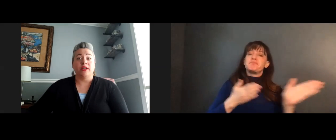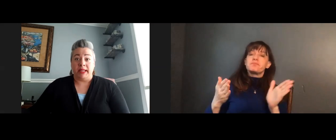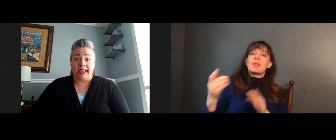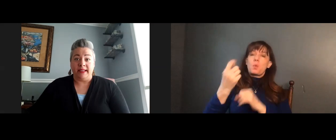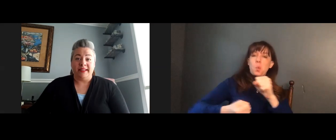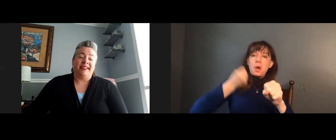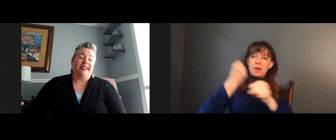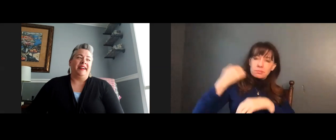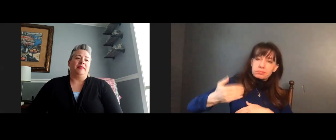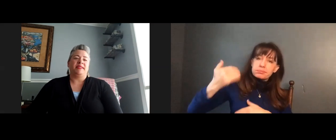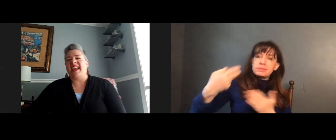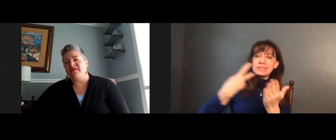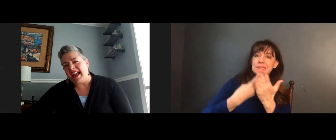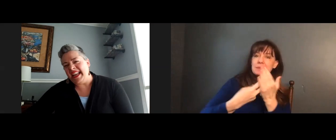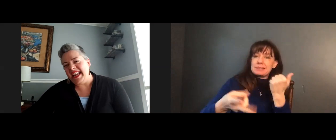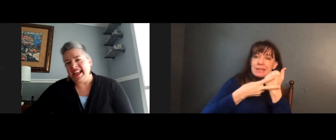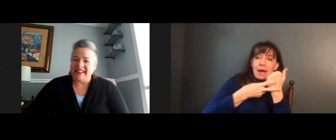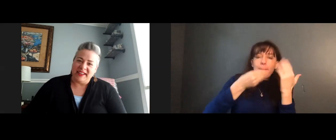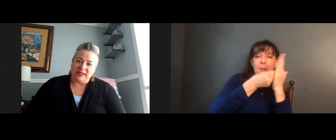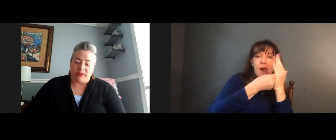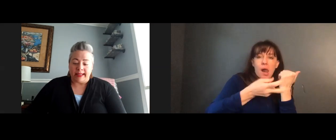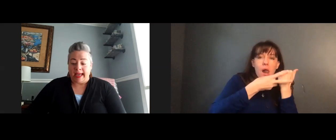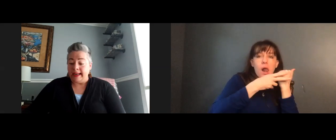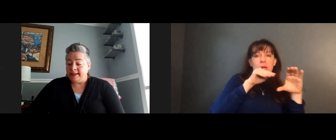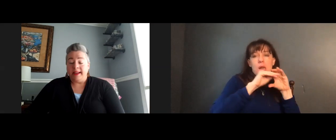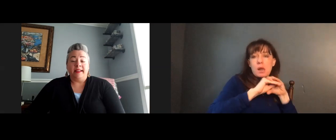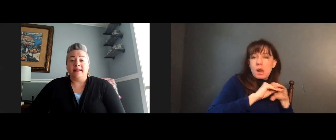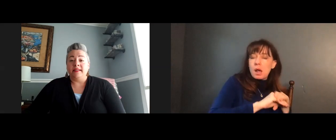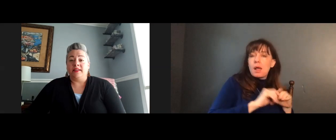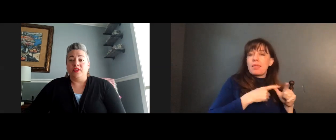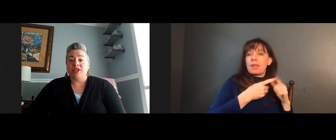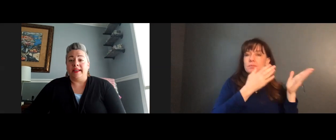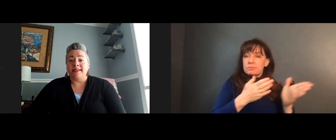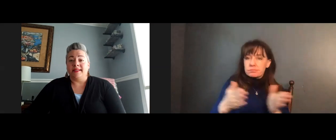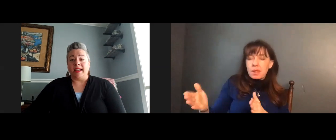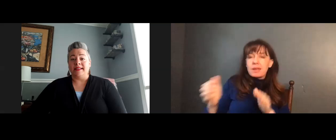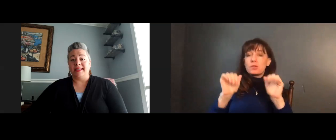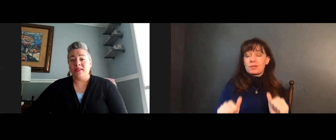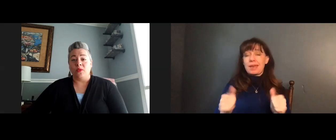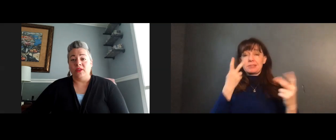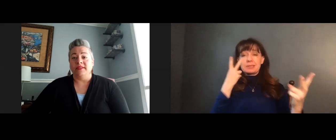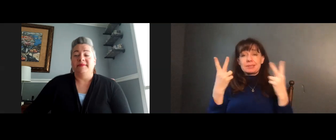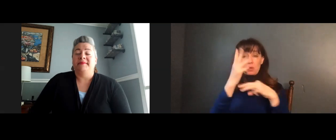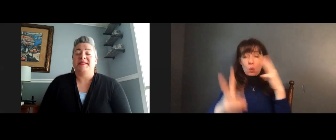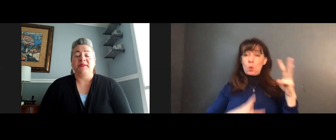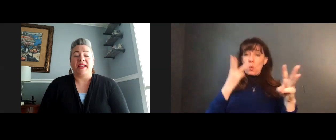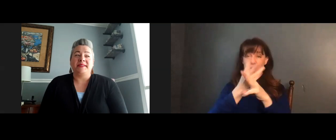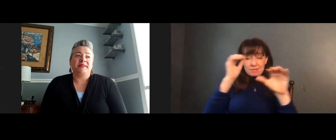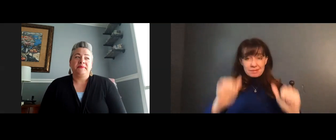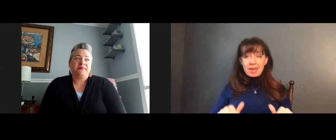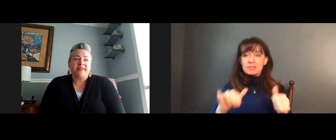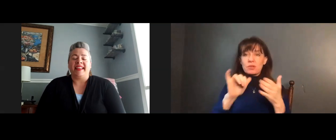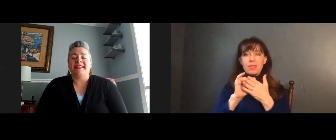year to plan uh save money and you know stuff like that and give you a chance to kind of see the world so